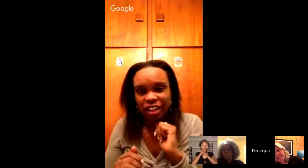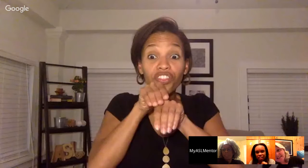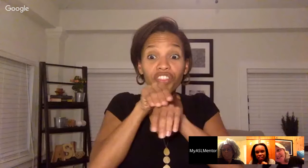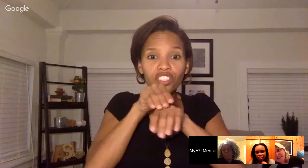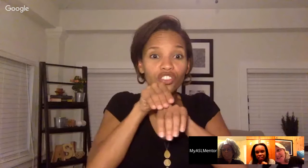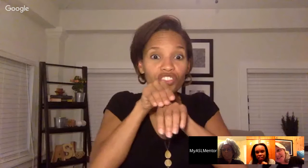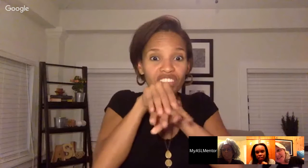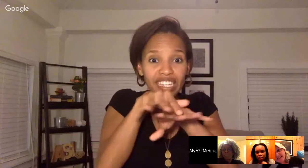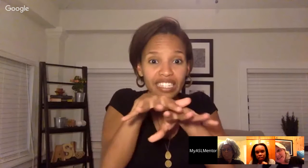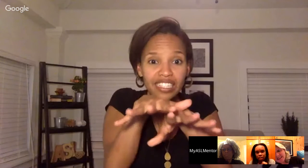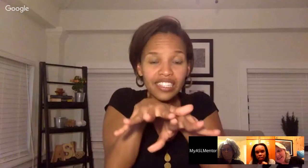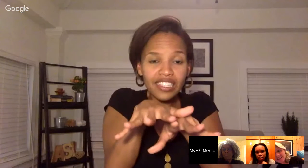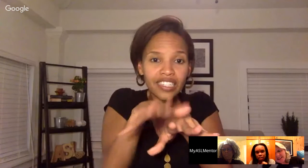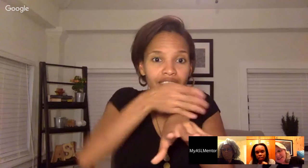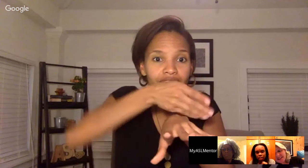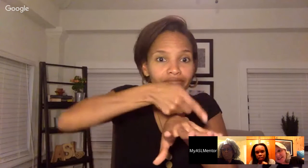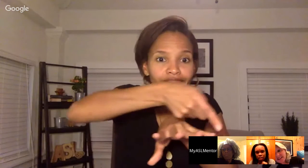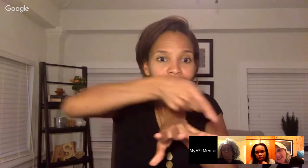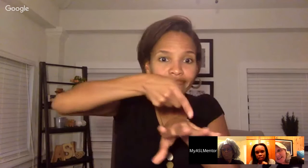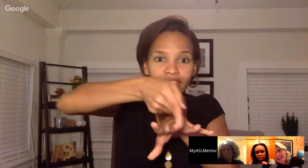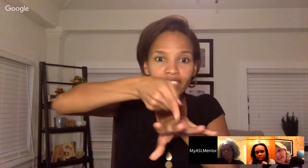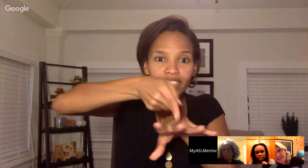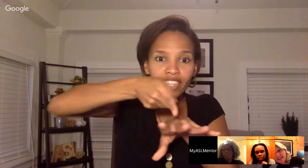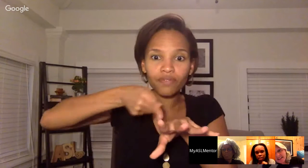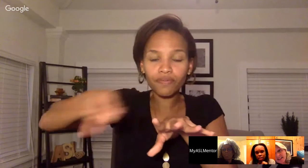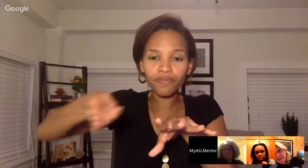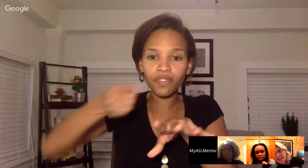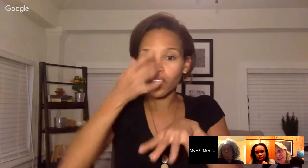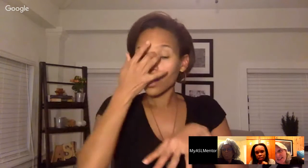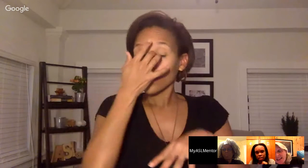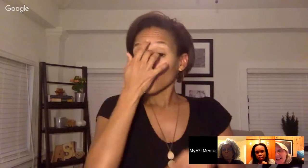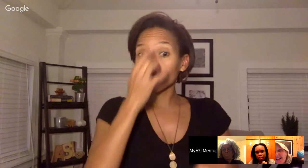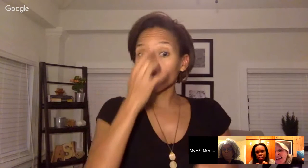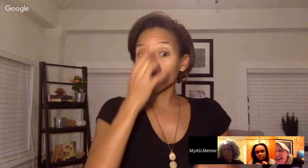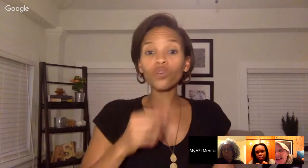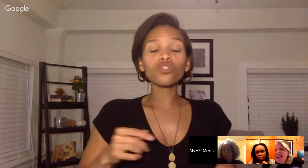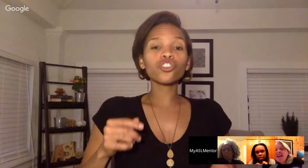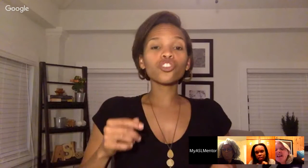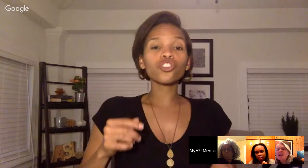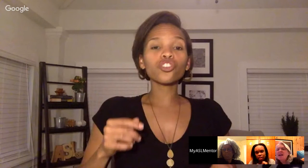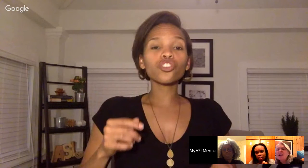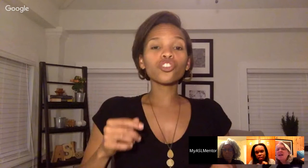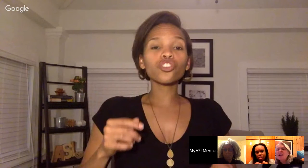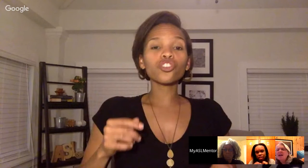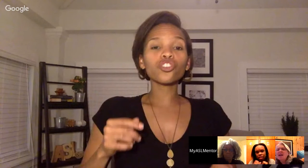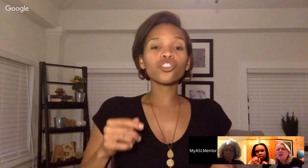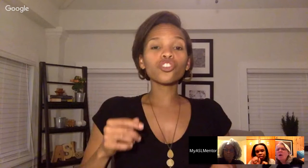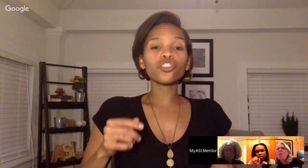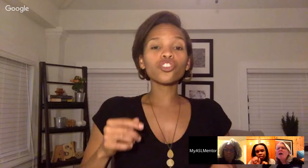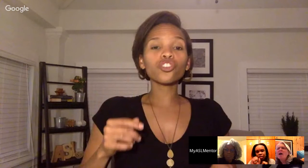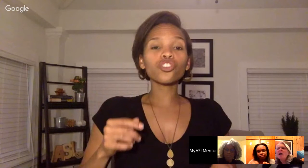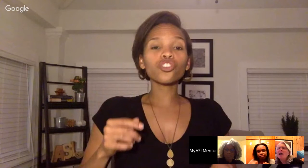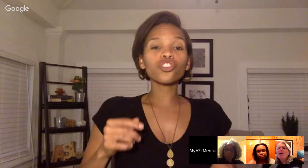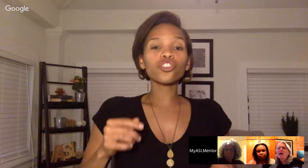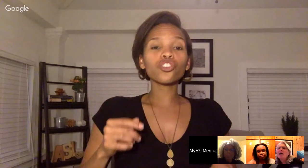Oh, this. That. So she's using